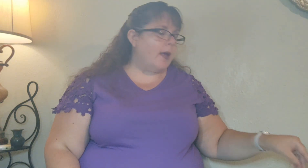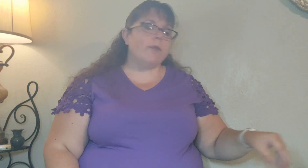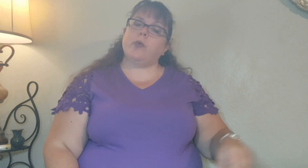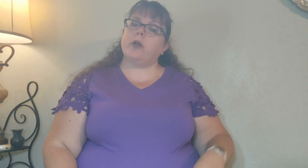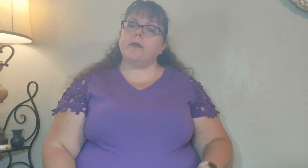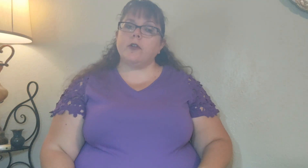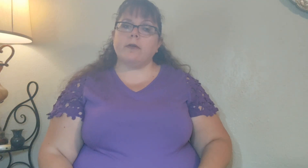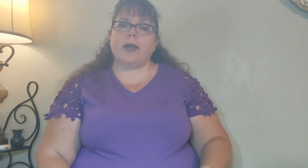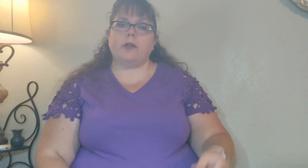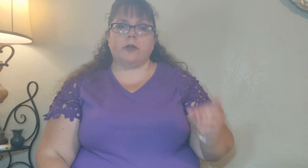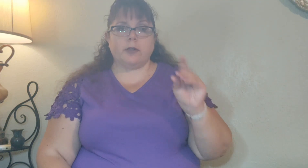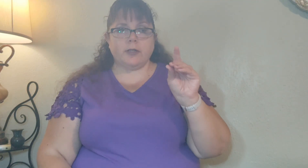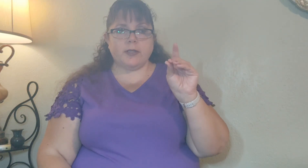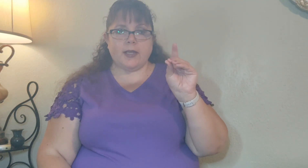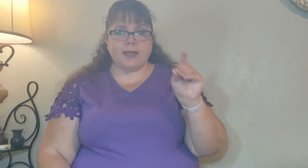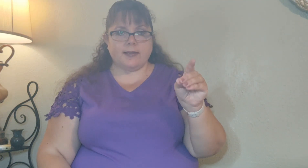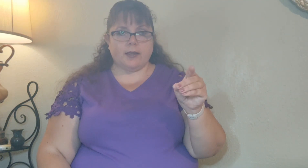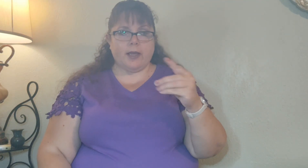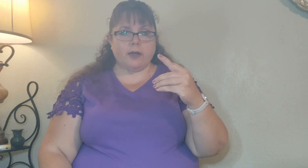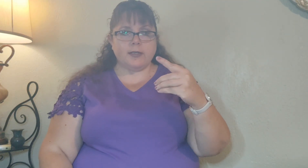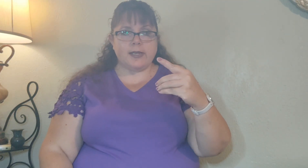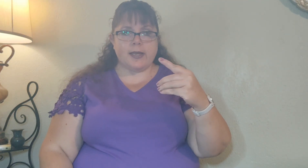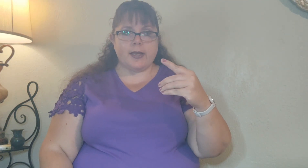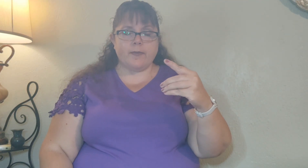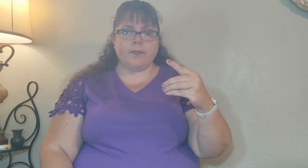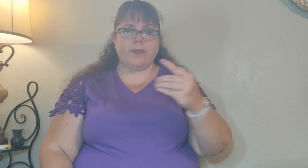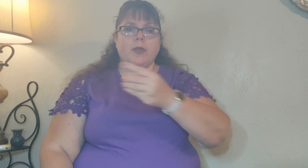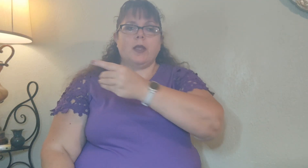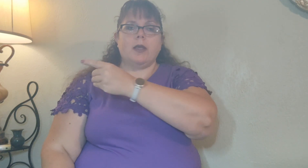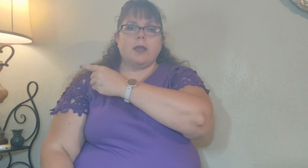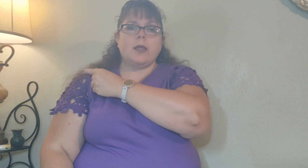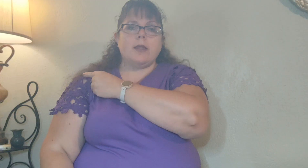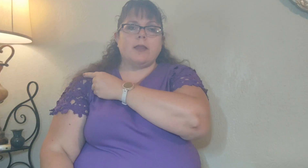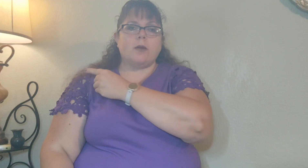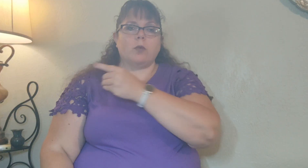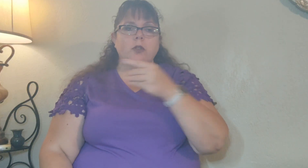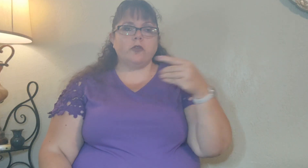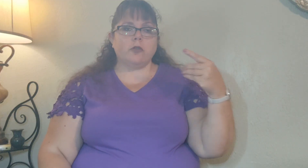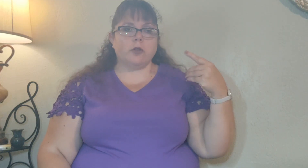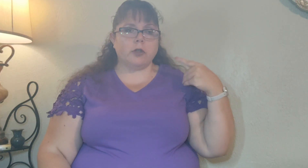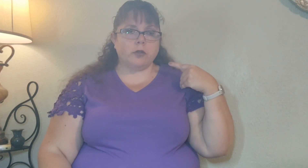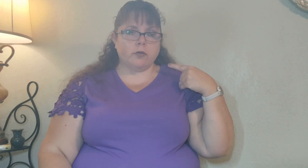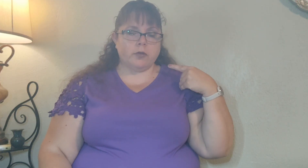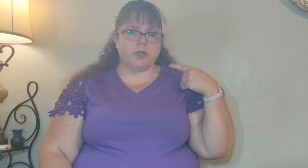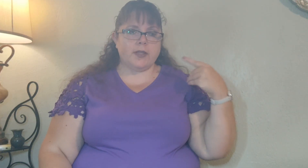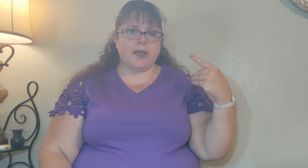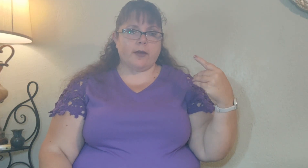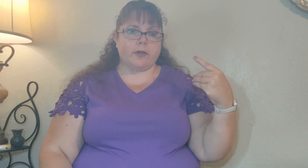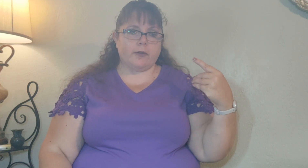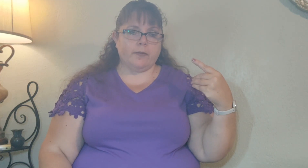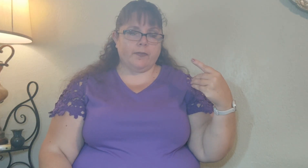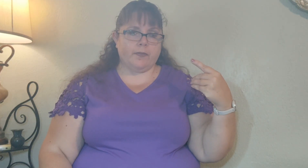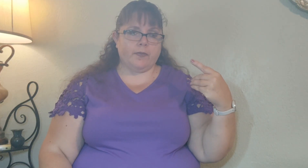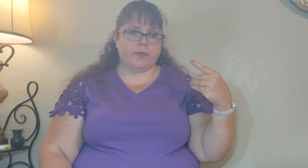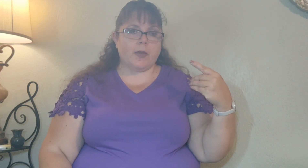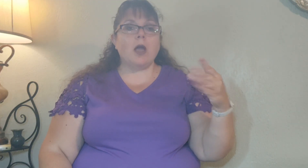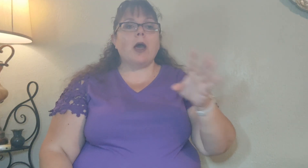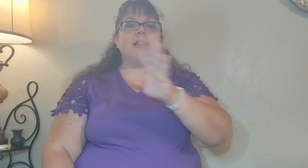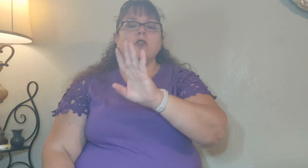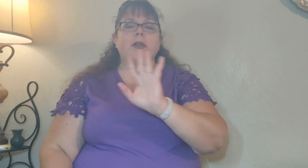In Board of Directors is the letter D, and then one shoulder to the other. Actually,